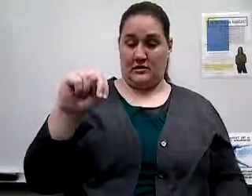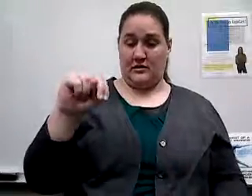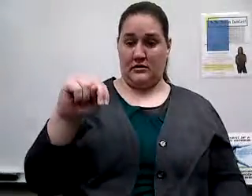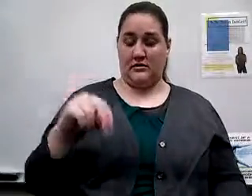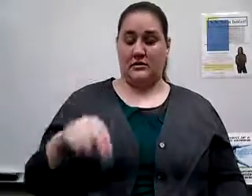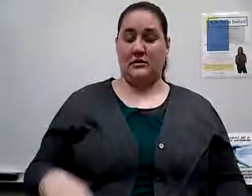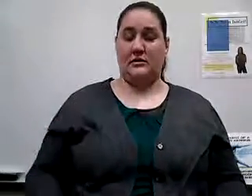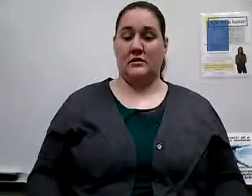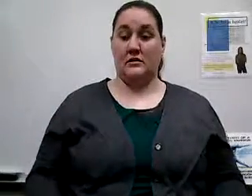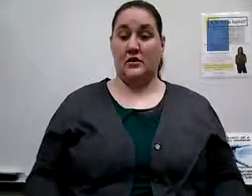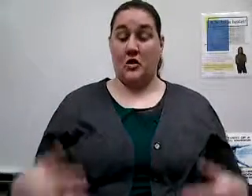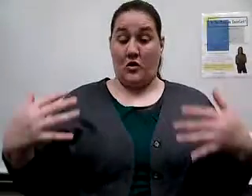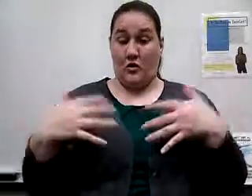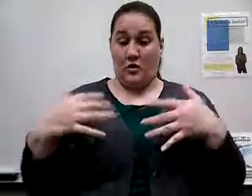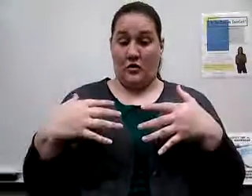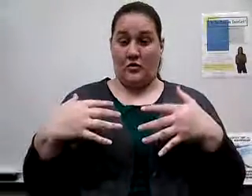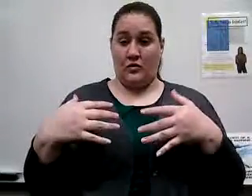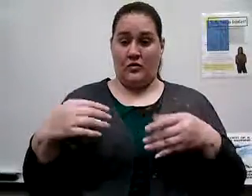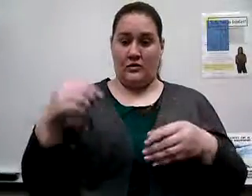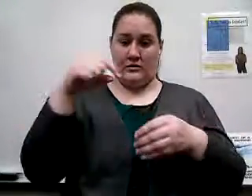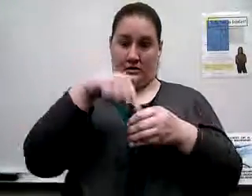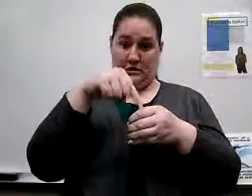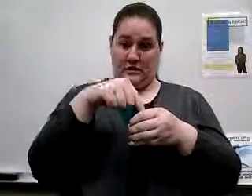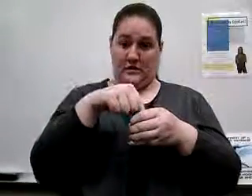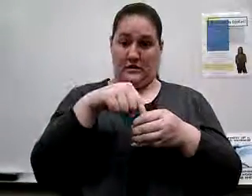outside, so it's like evaporating. Like